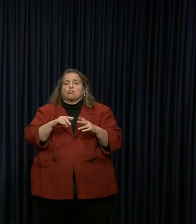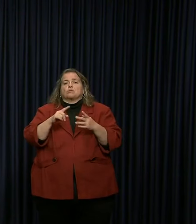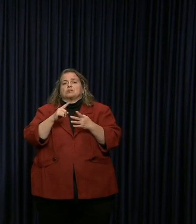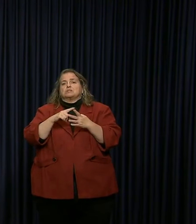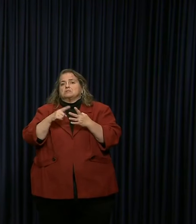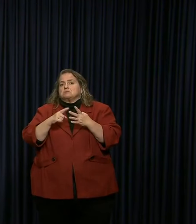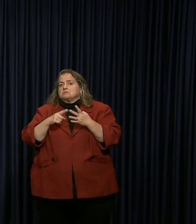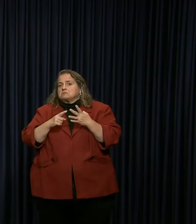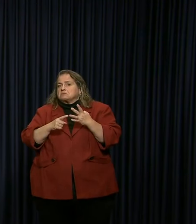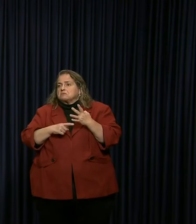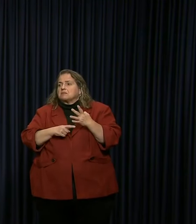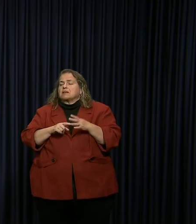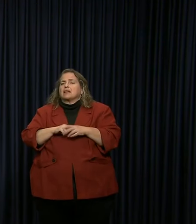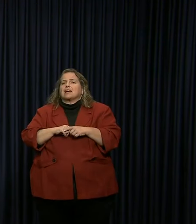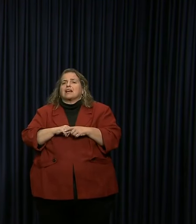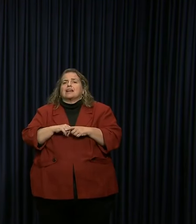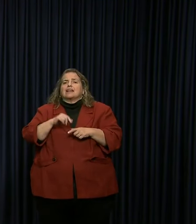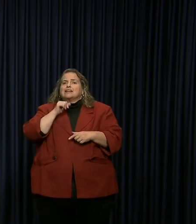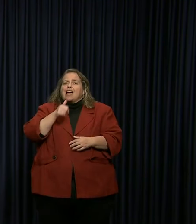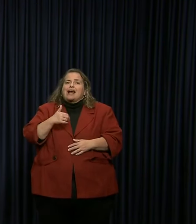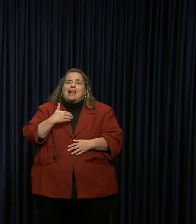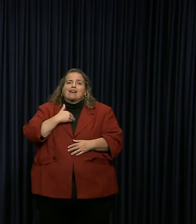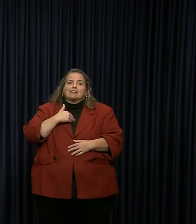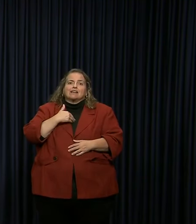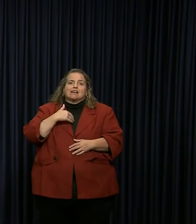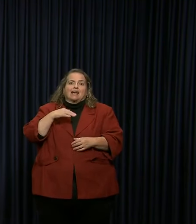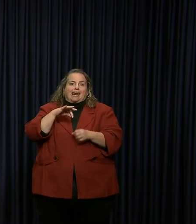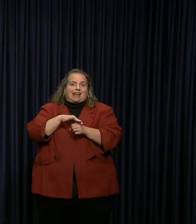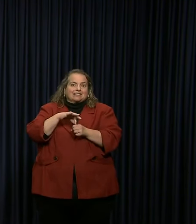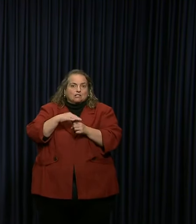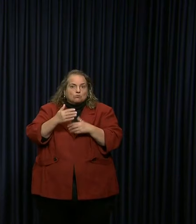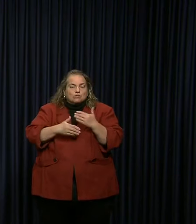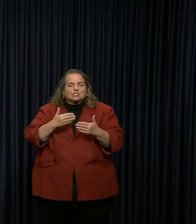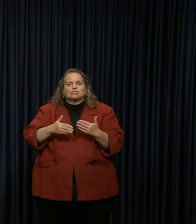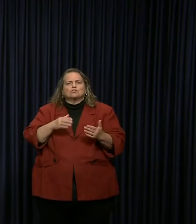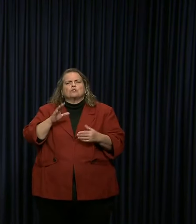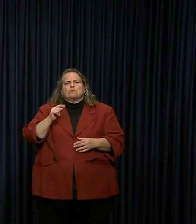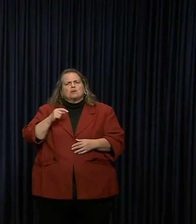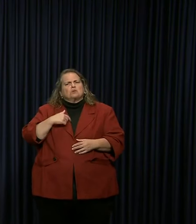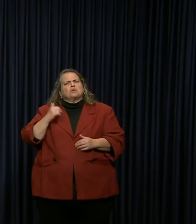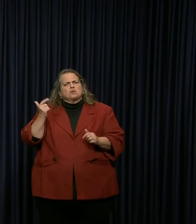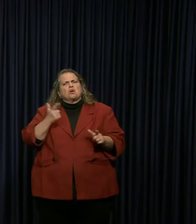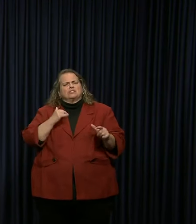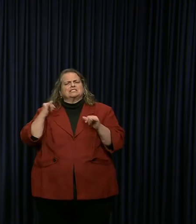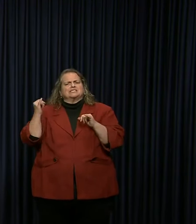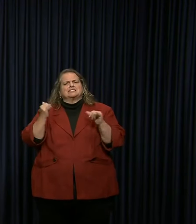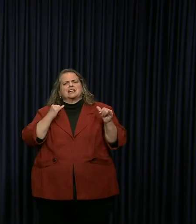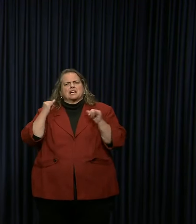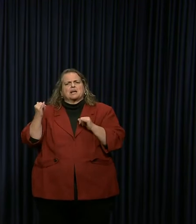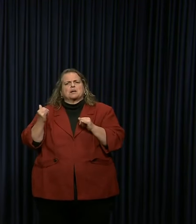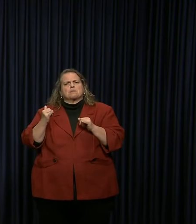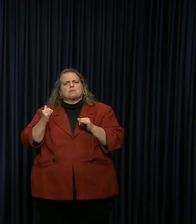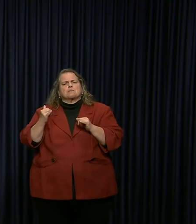about not having elective procedures. I mean, we're all on the same